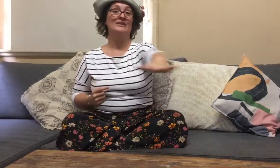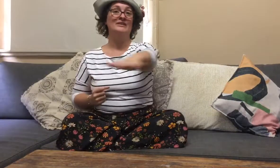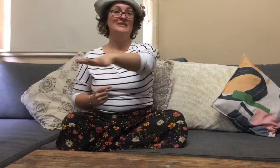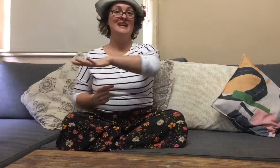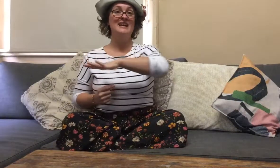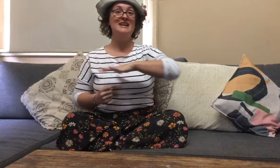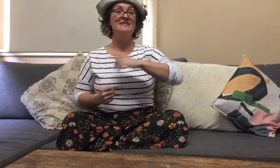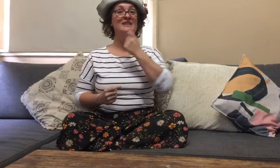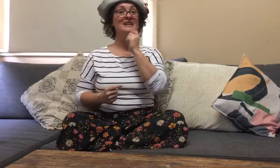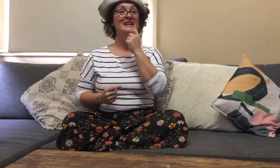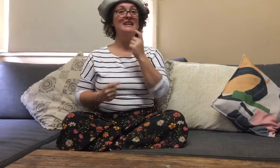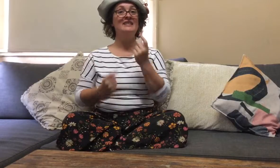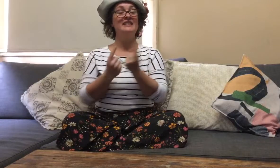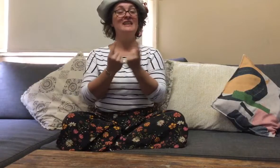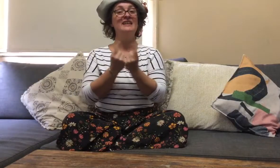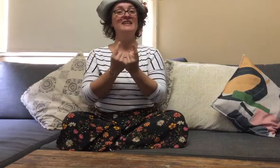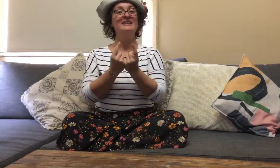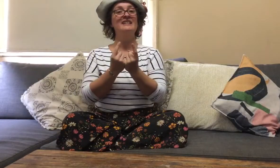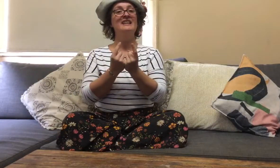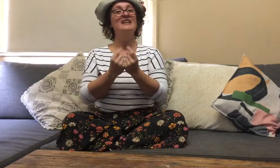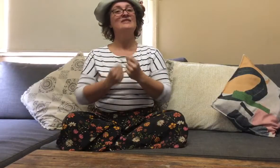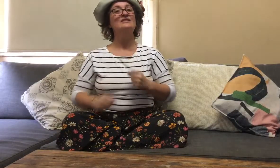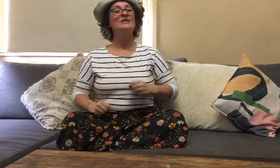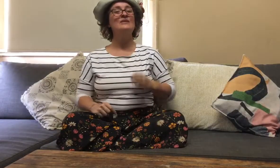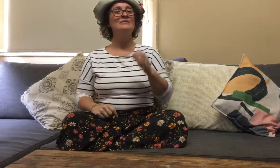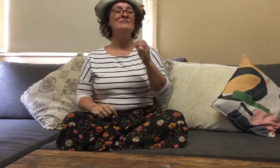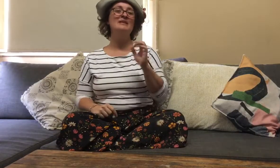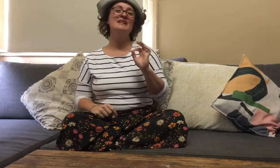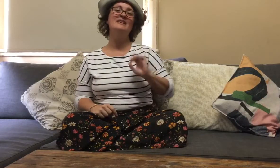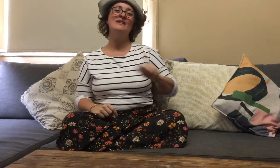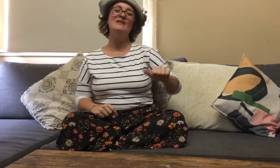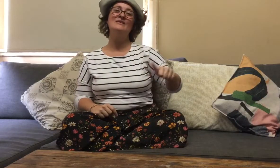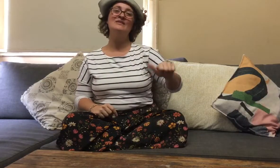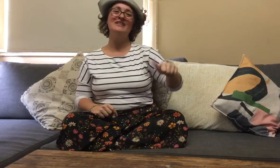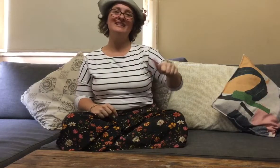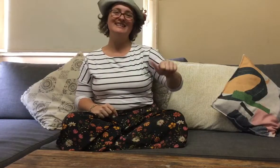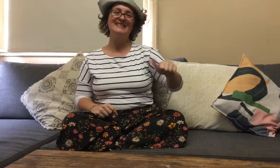because every little thing is gonna be alright.